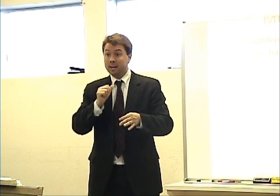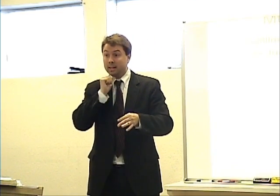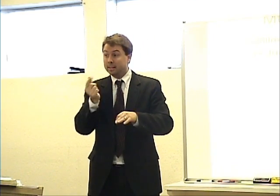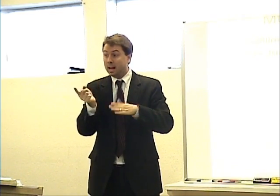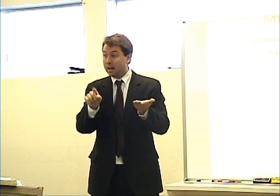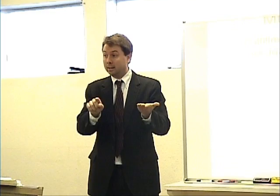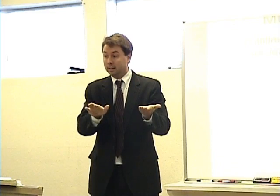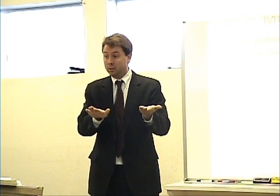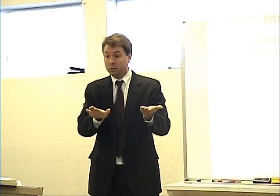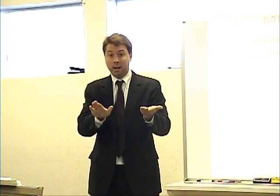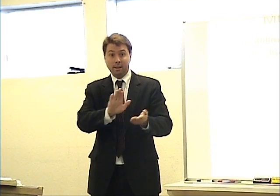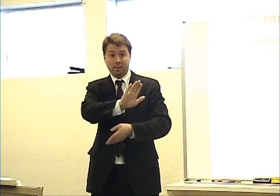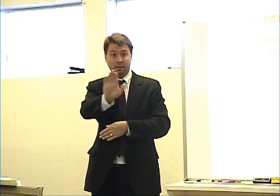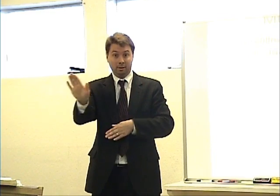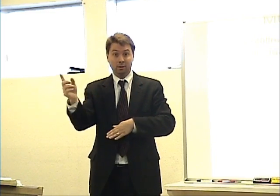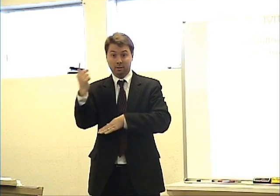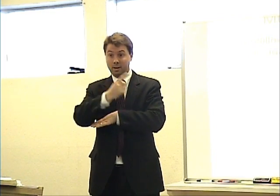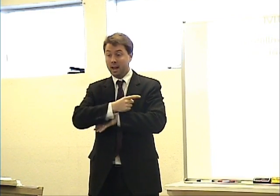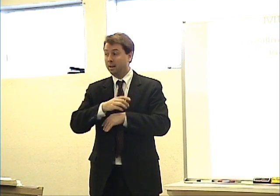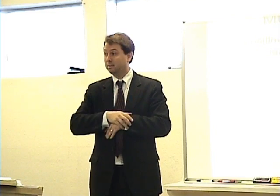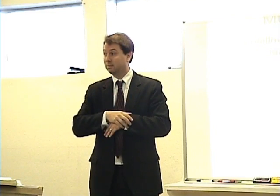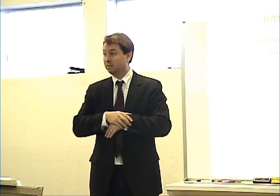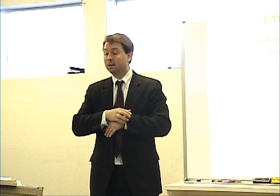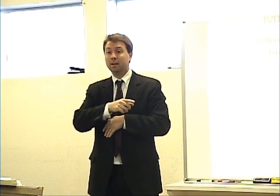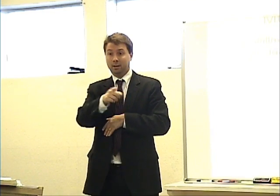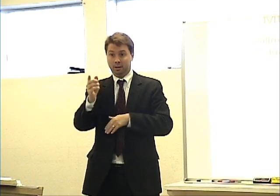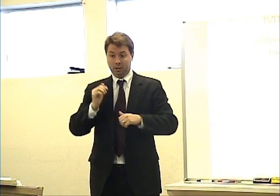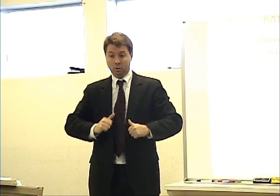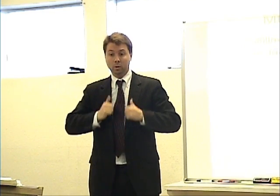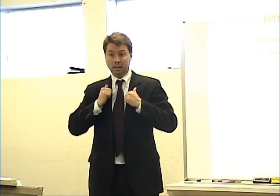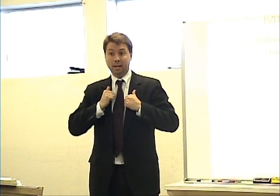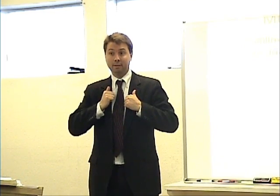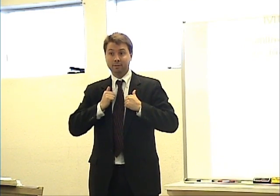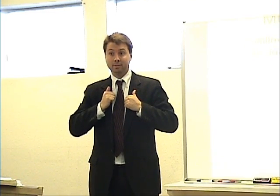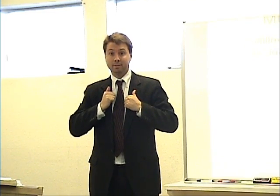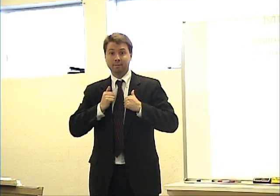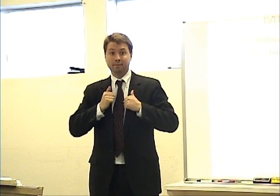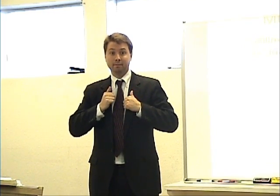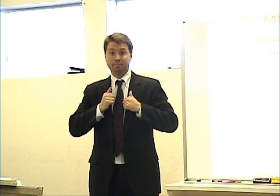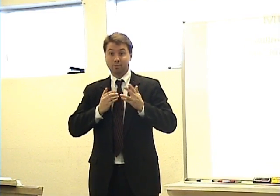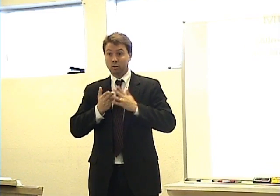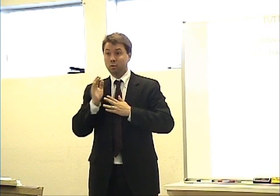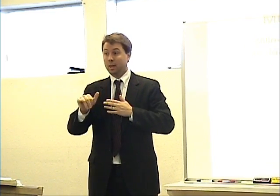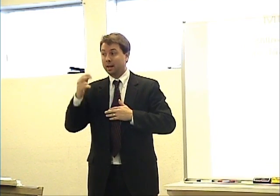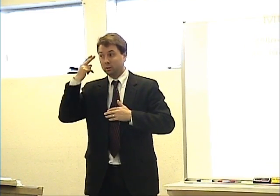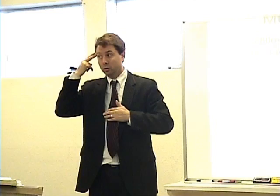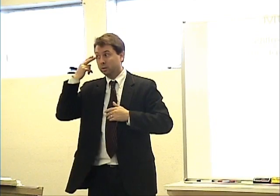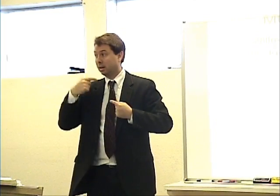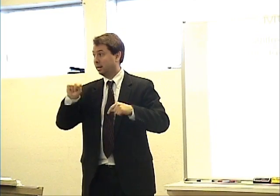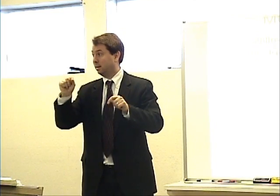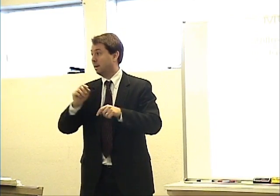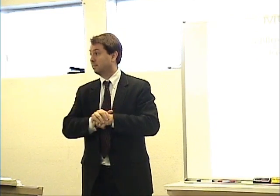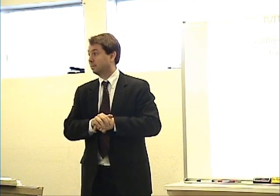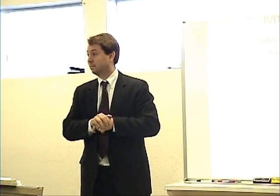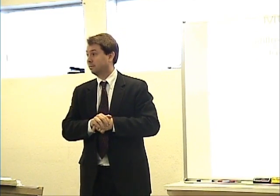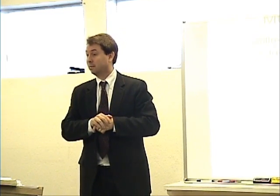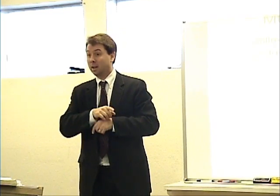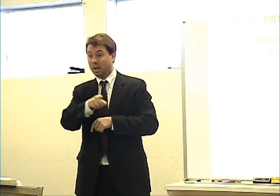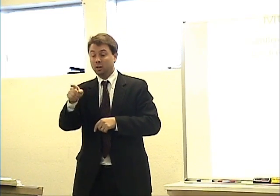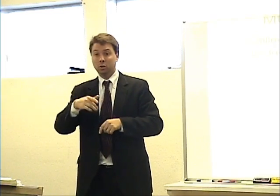it's not your death today, you will live through that suicide attempt. And you